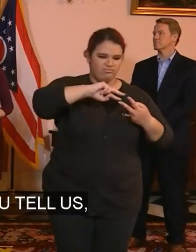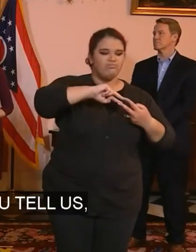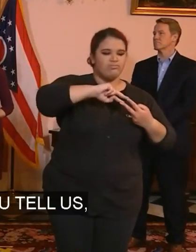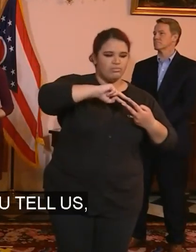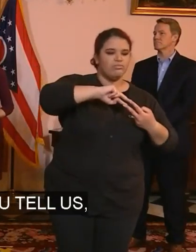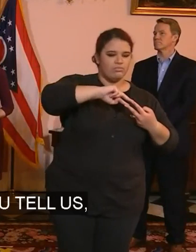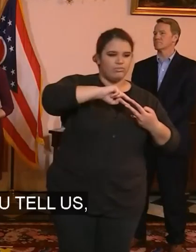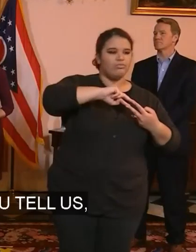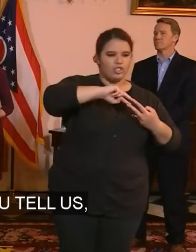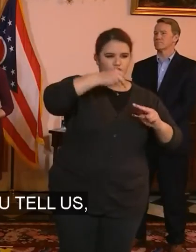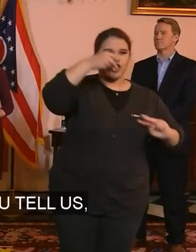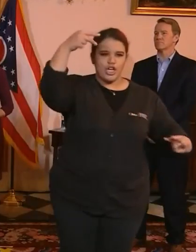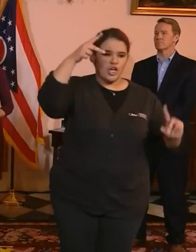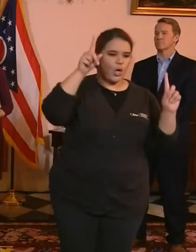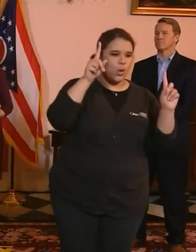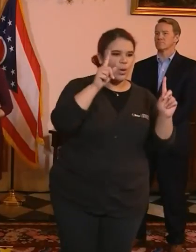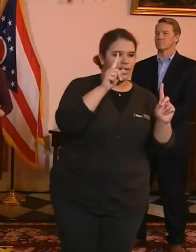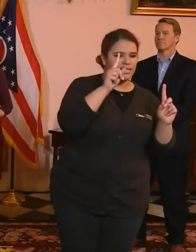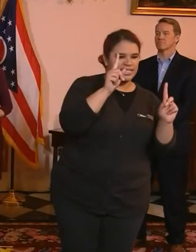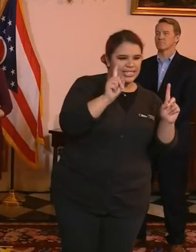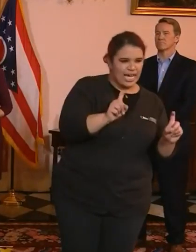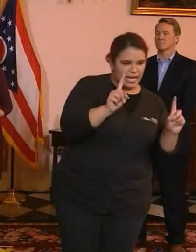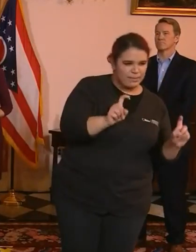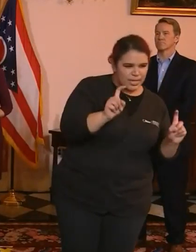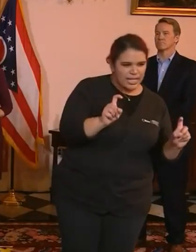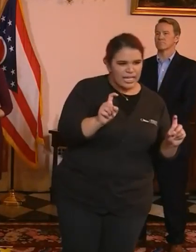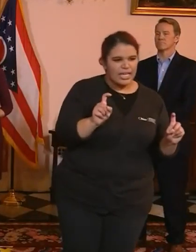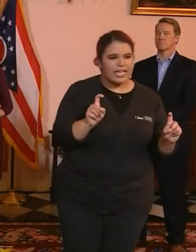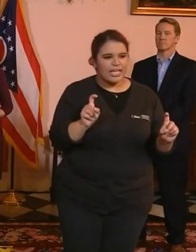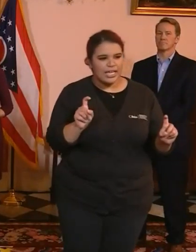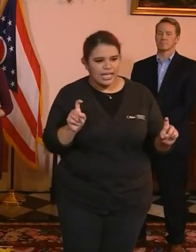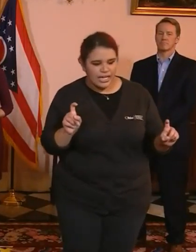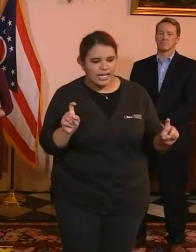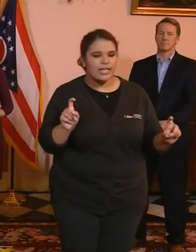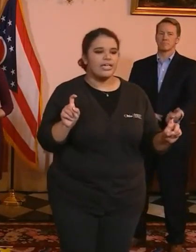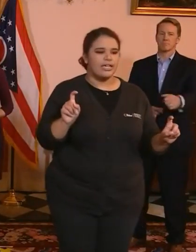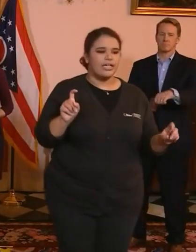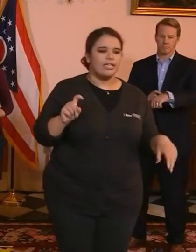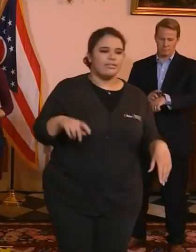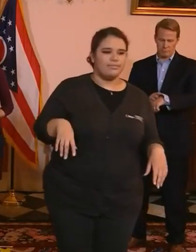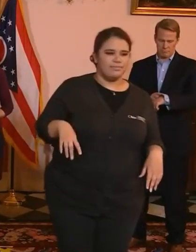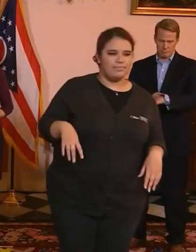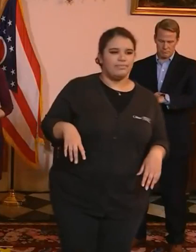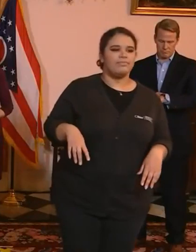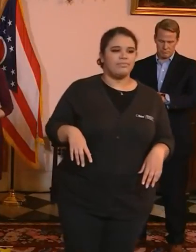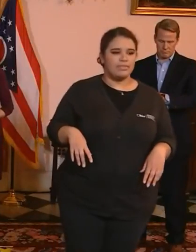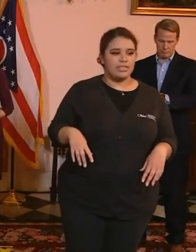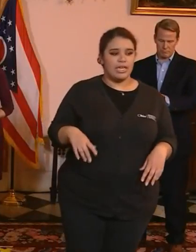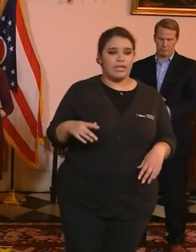Yeah, I've not had any conversation. Someone else on our team may have.